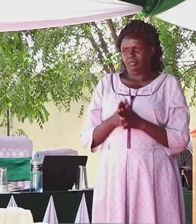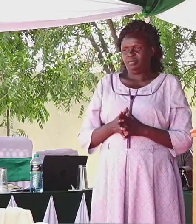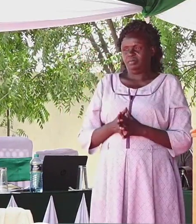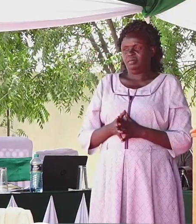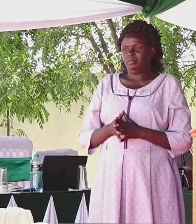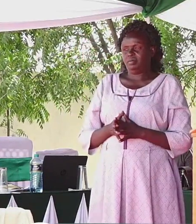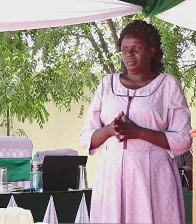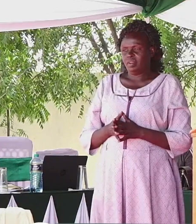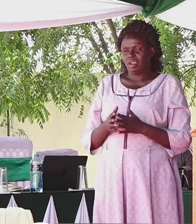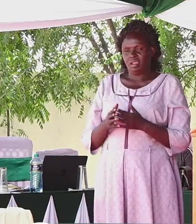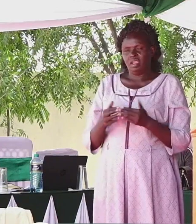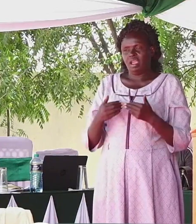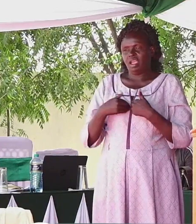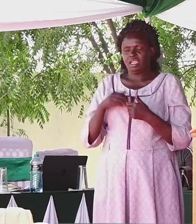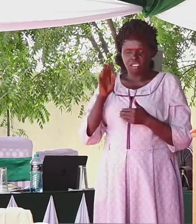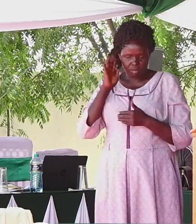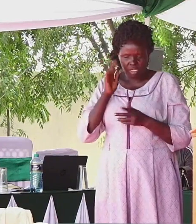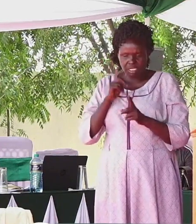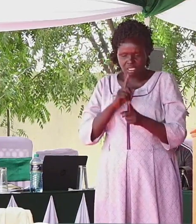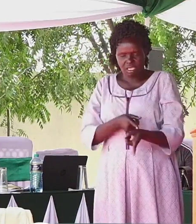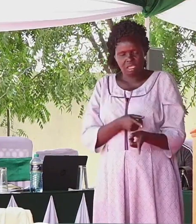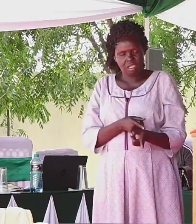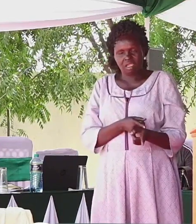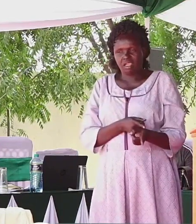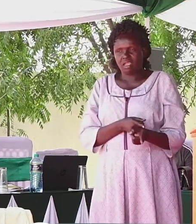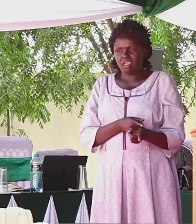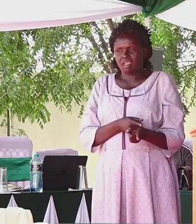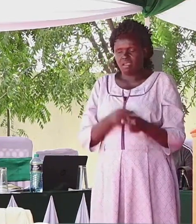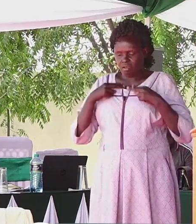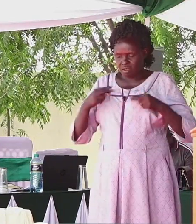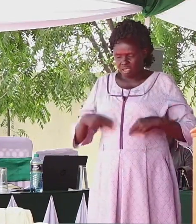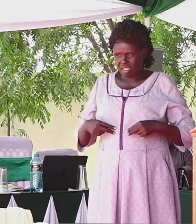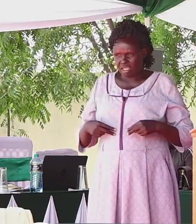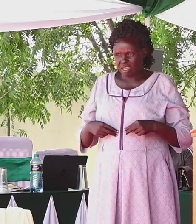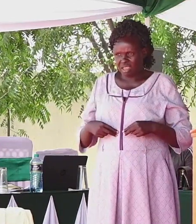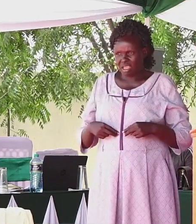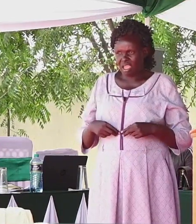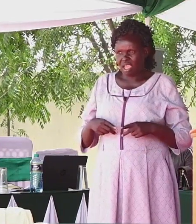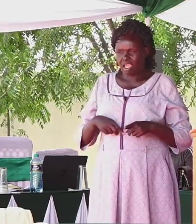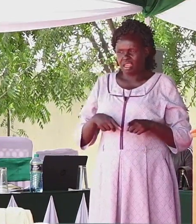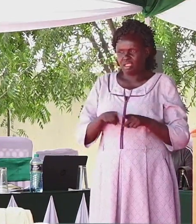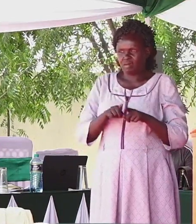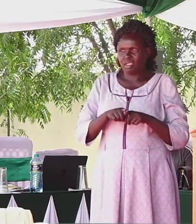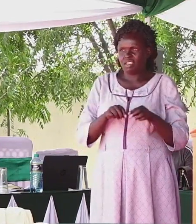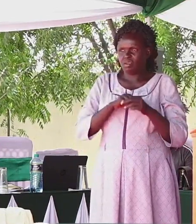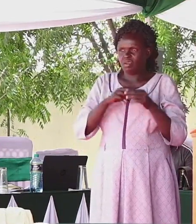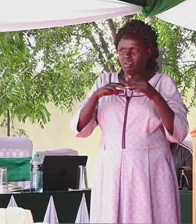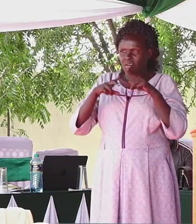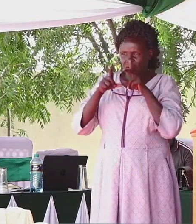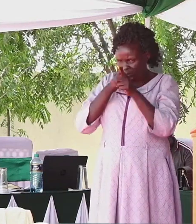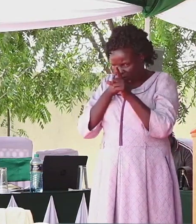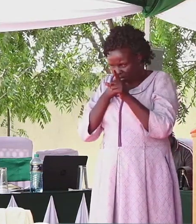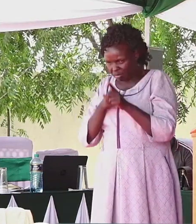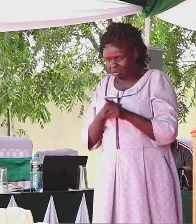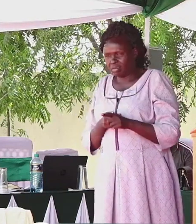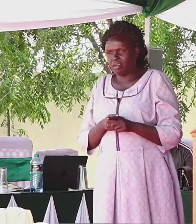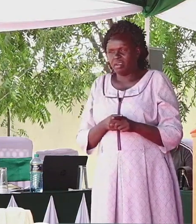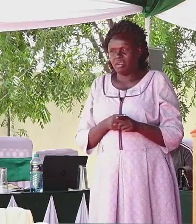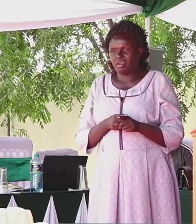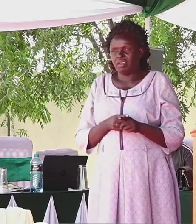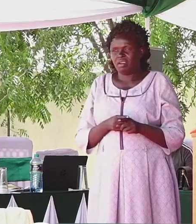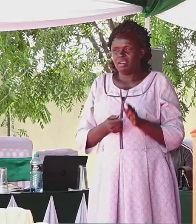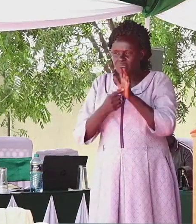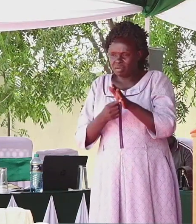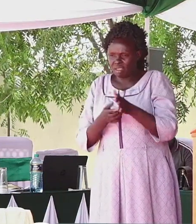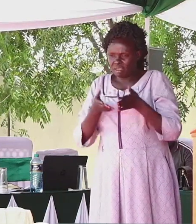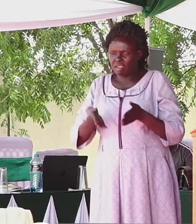We had speakers here physically, and we also had speakers online. We have exhibitors, and we